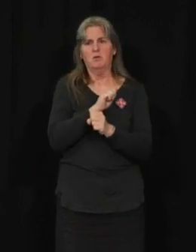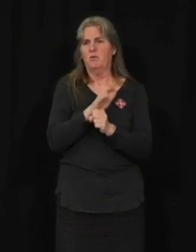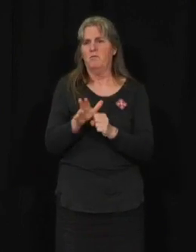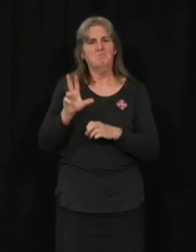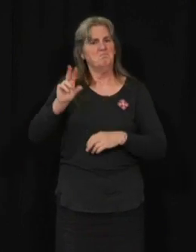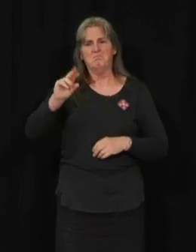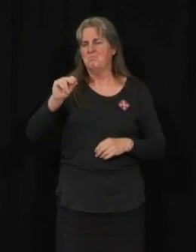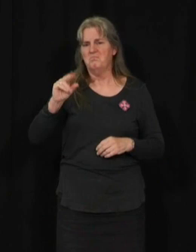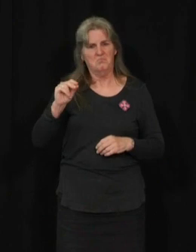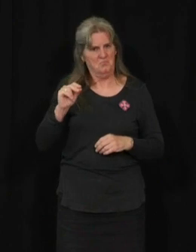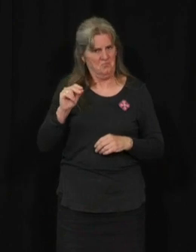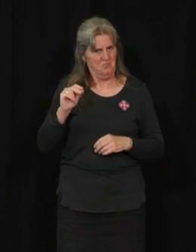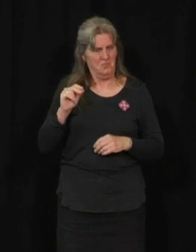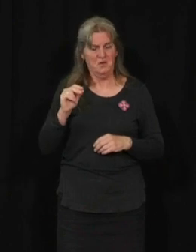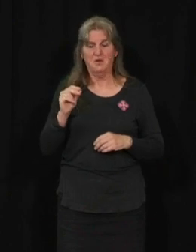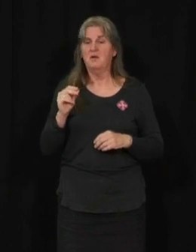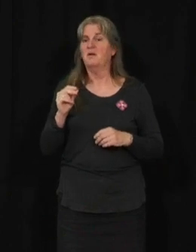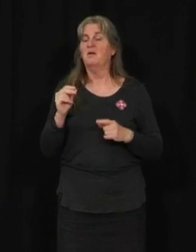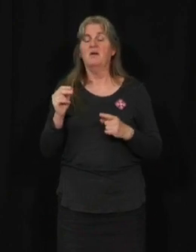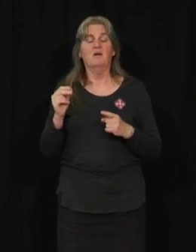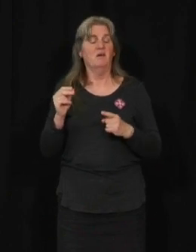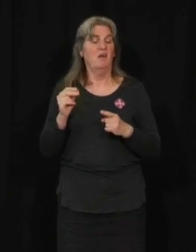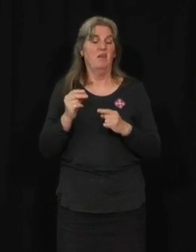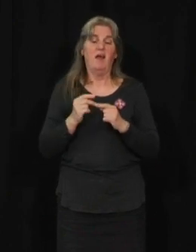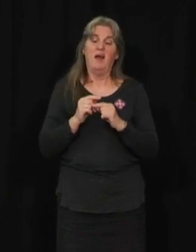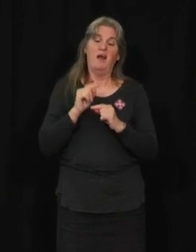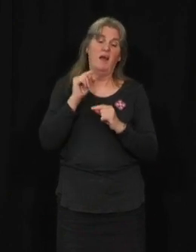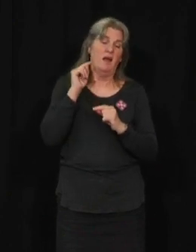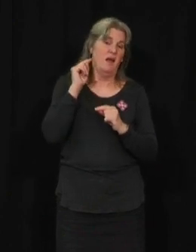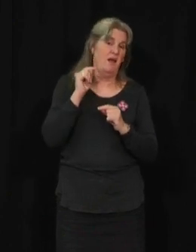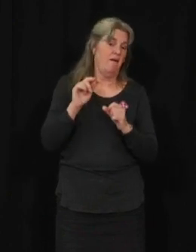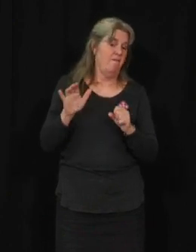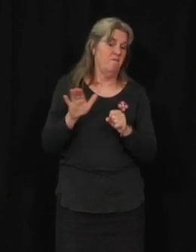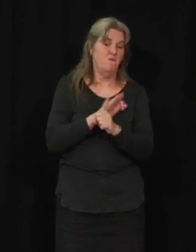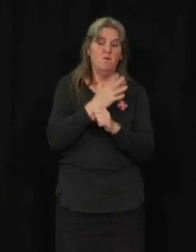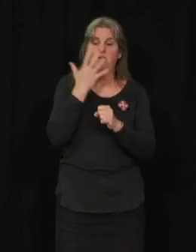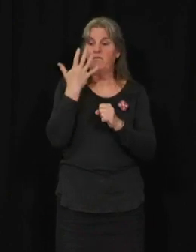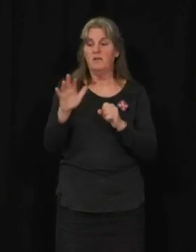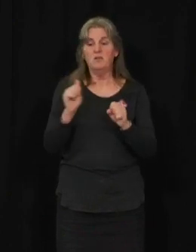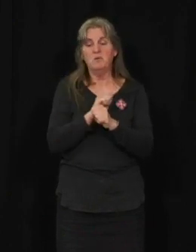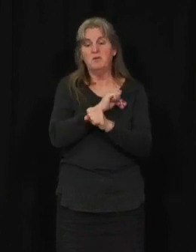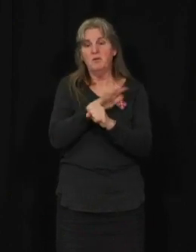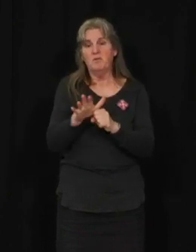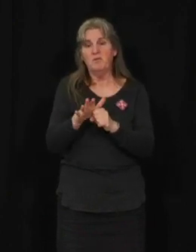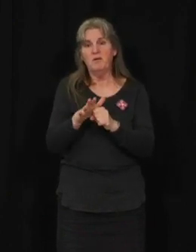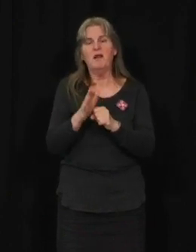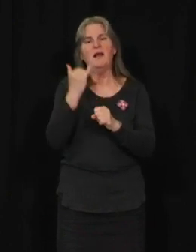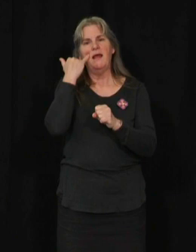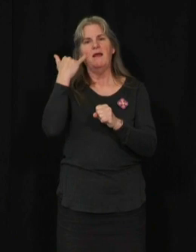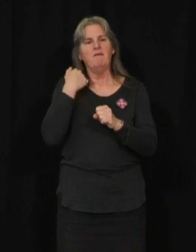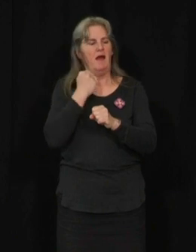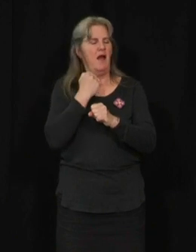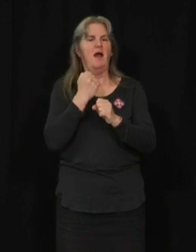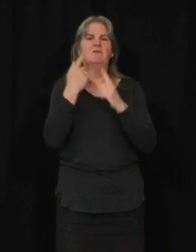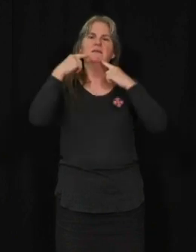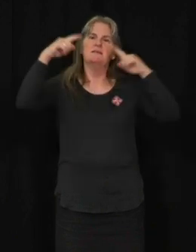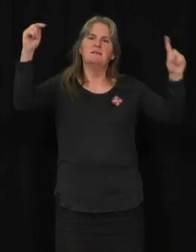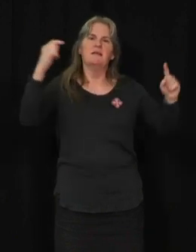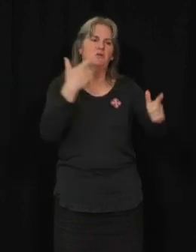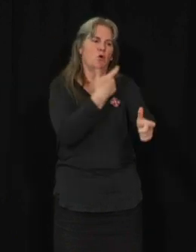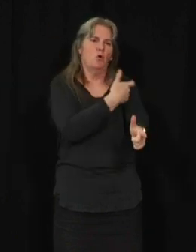we get right to the other side, and that's really having a vaccine that's available